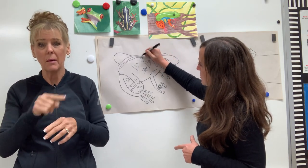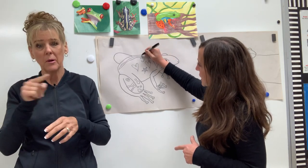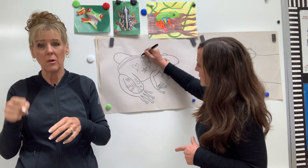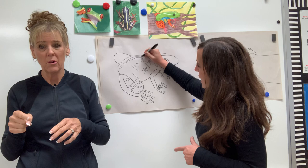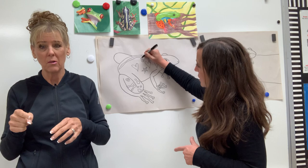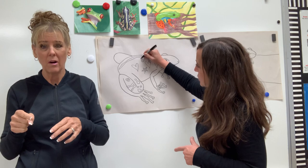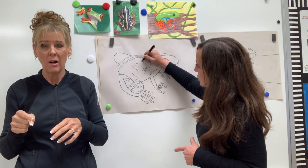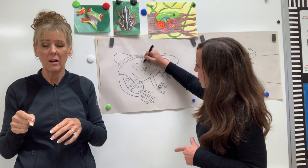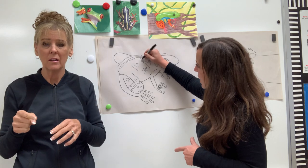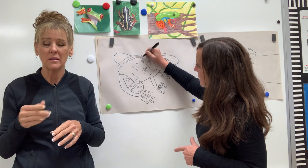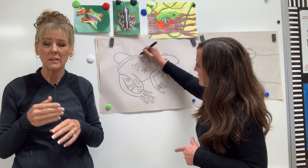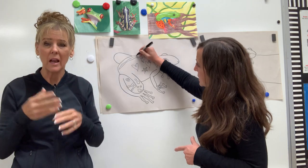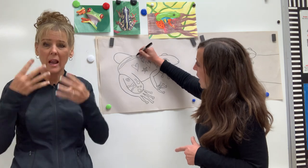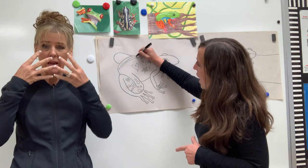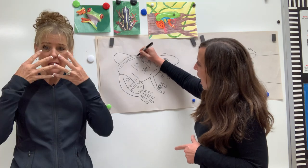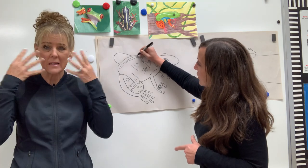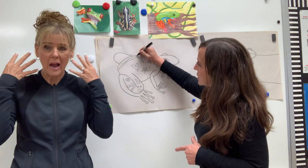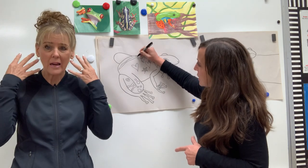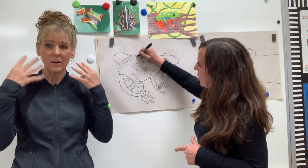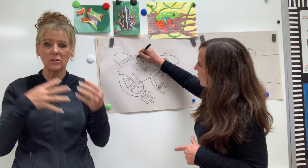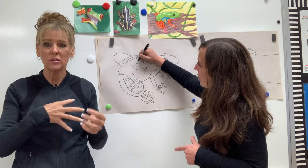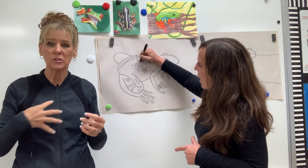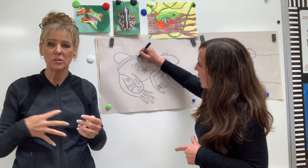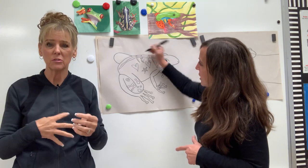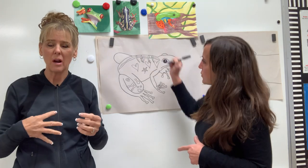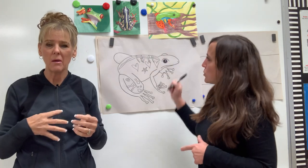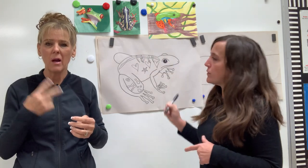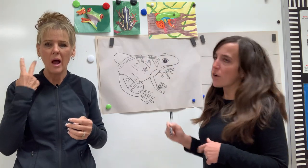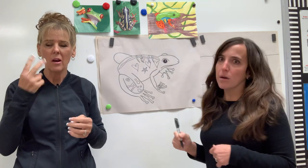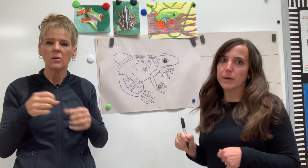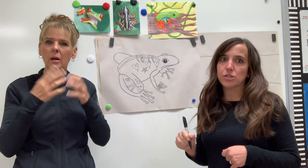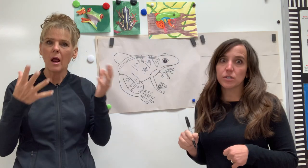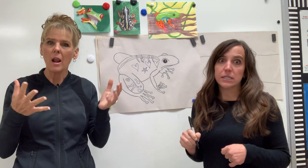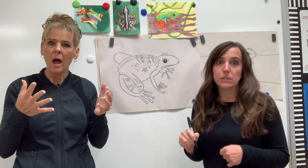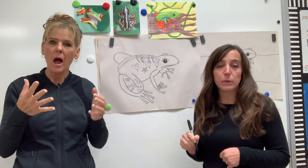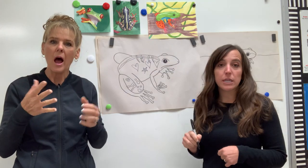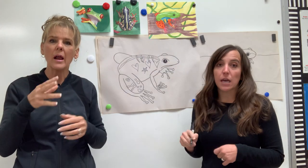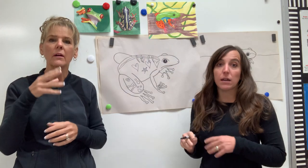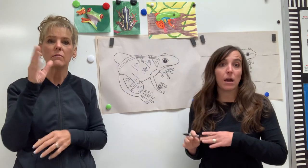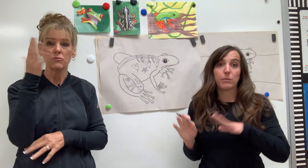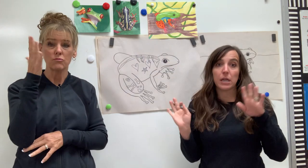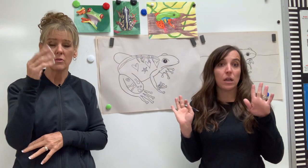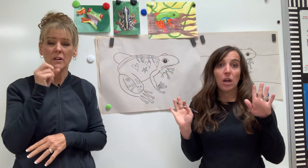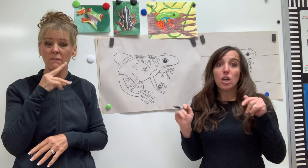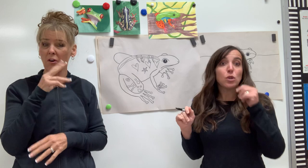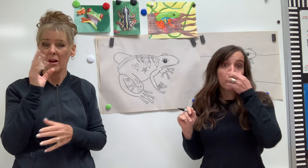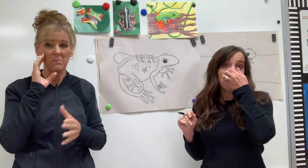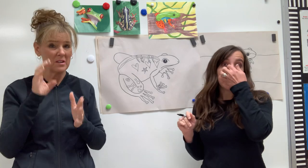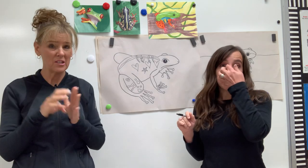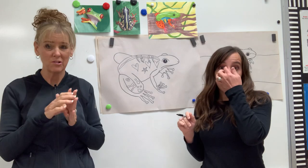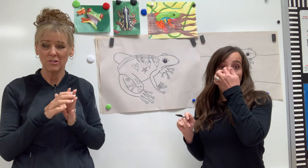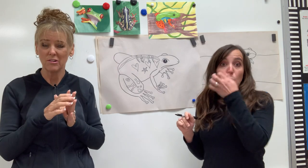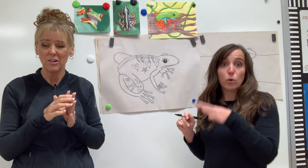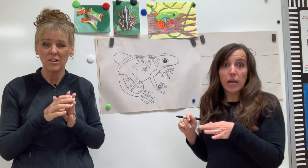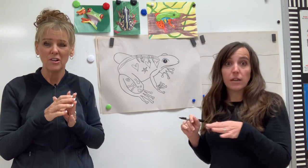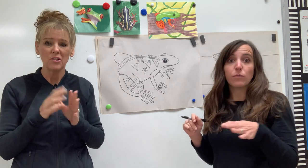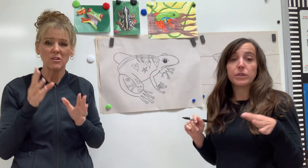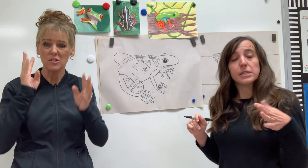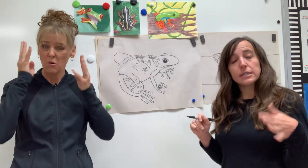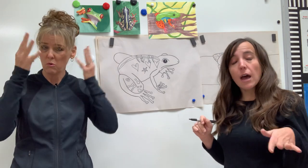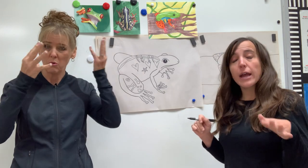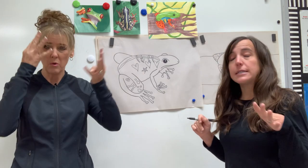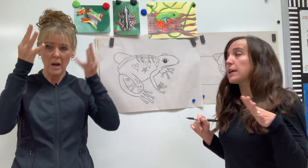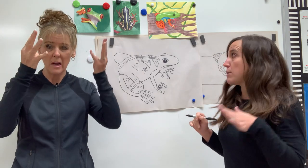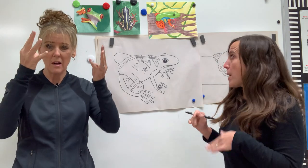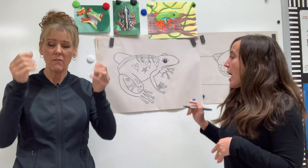wanted to, almost like tiger stripes. I looked at a lot of tree frog pictures this week, and I mean, you can get so creative